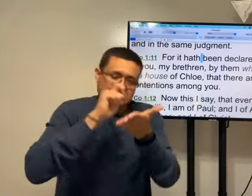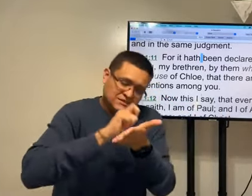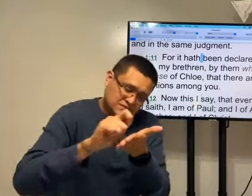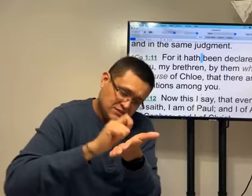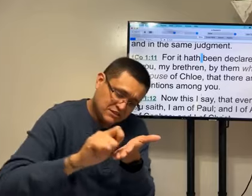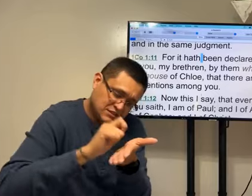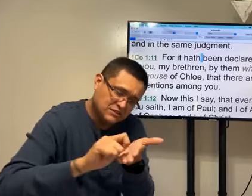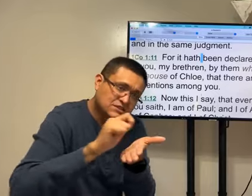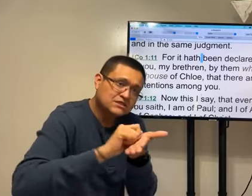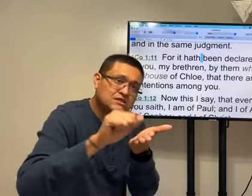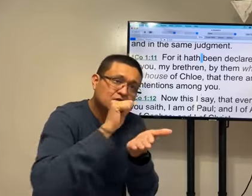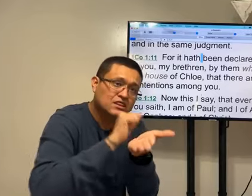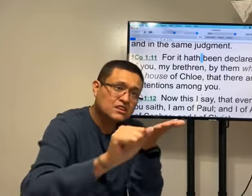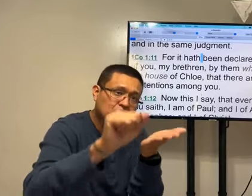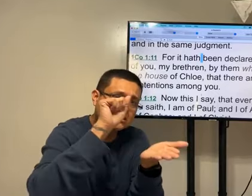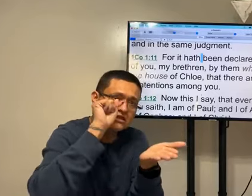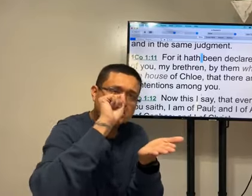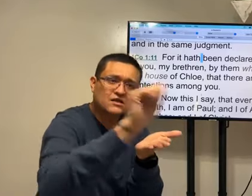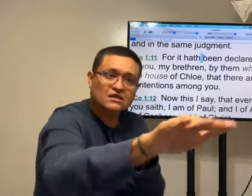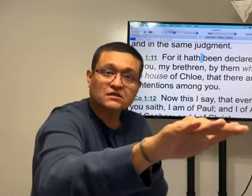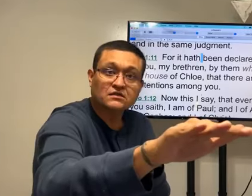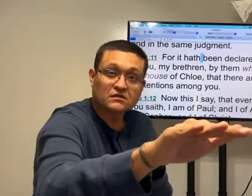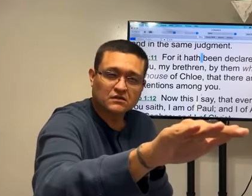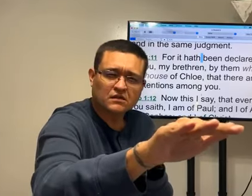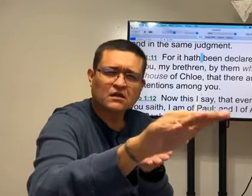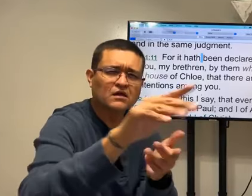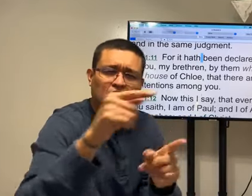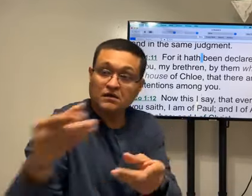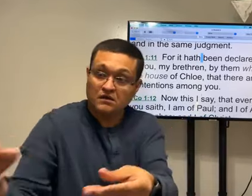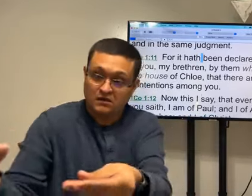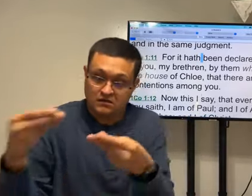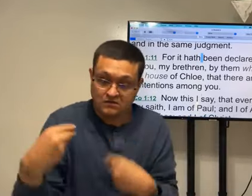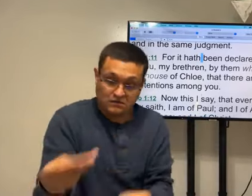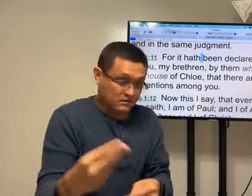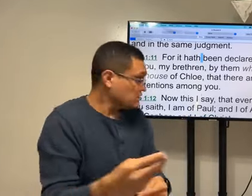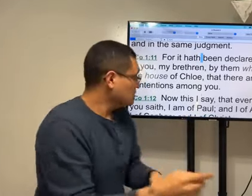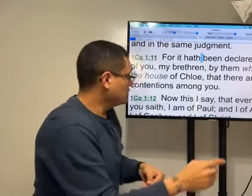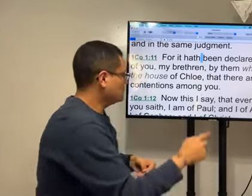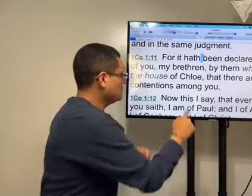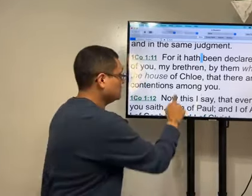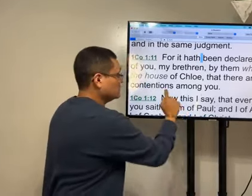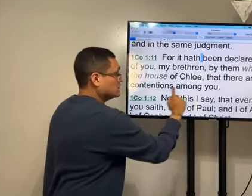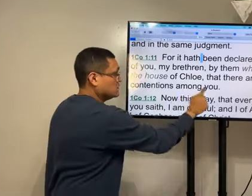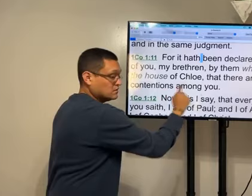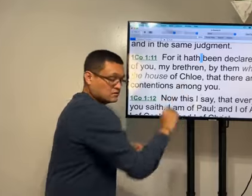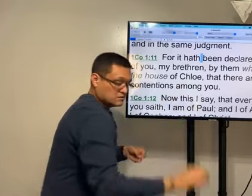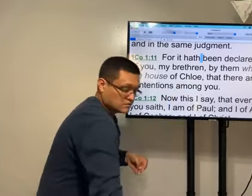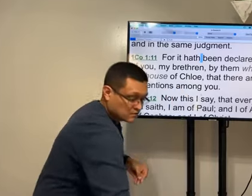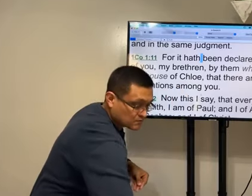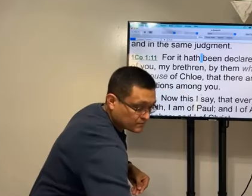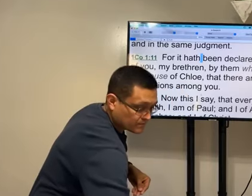You're going against each other. You're having debates and arguments. So Paul says, it has been given to me and made known.